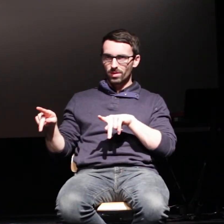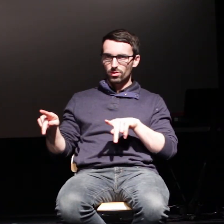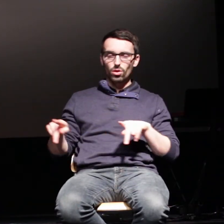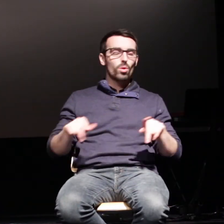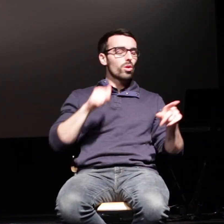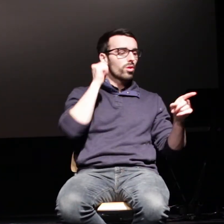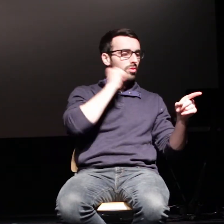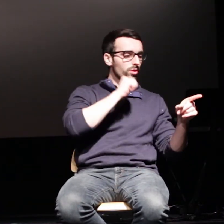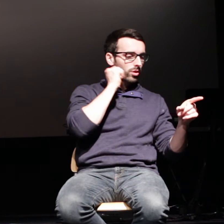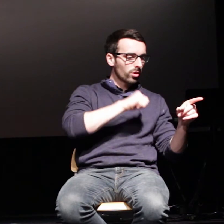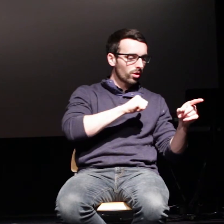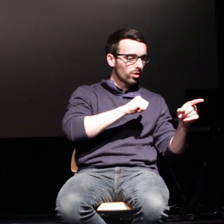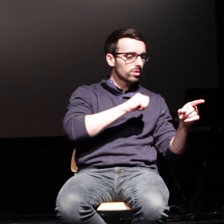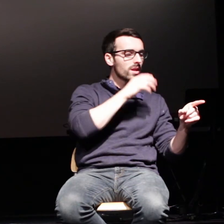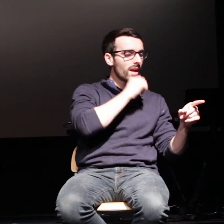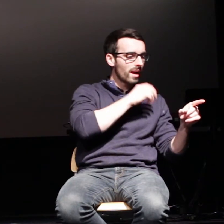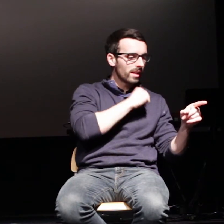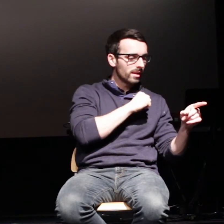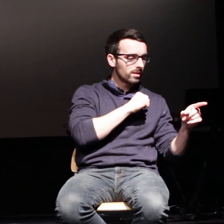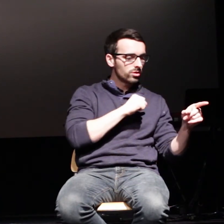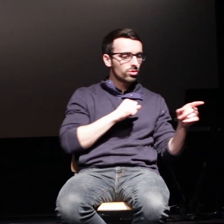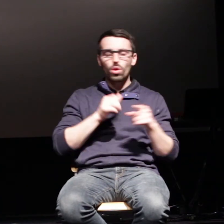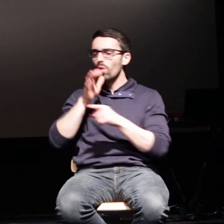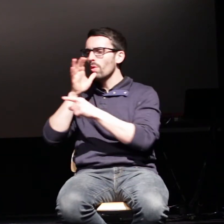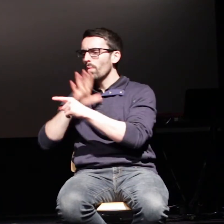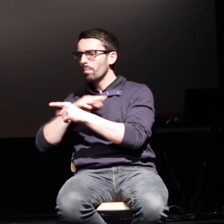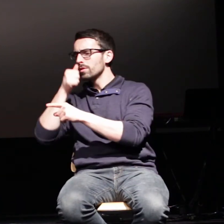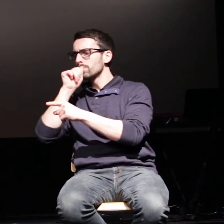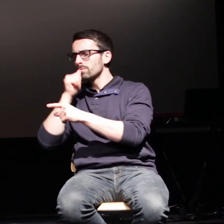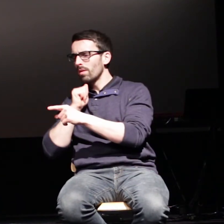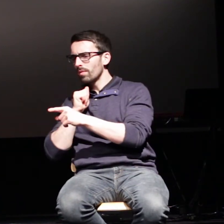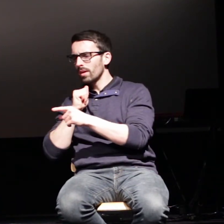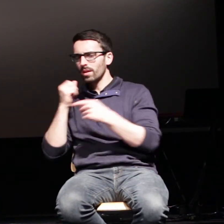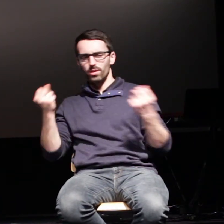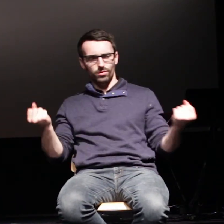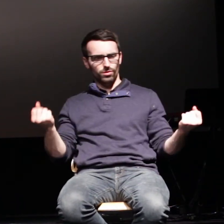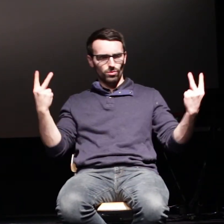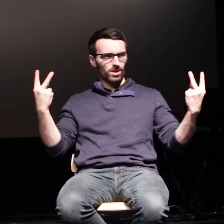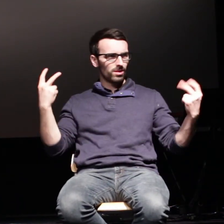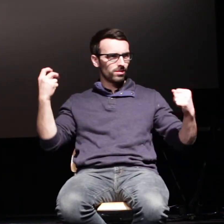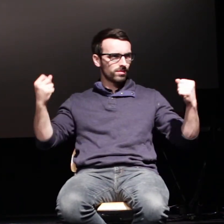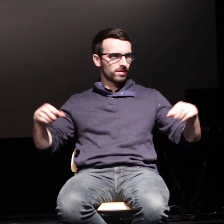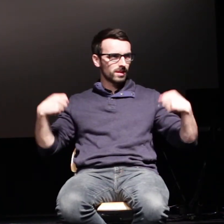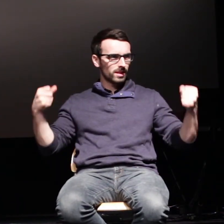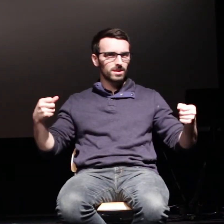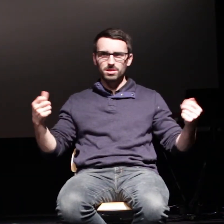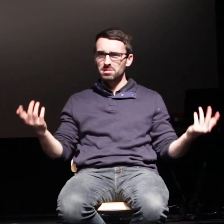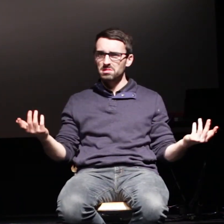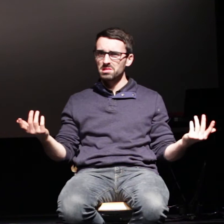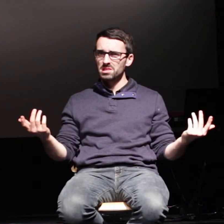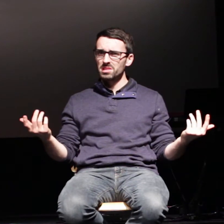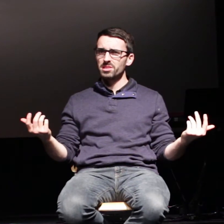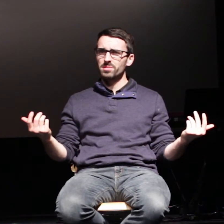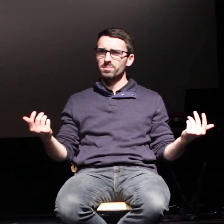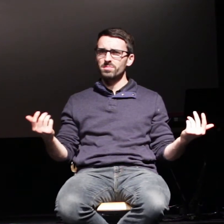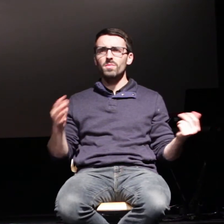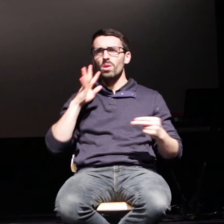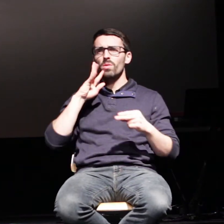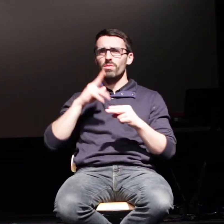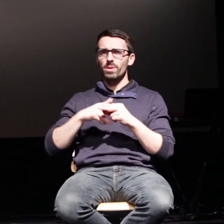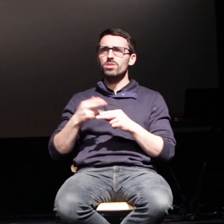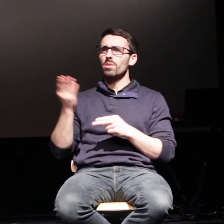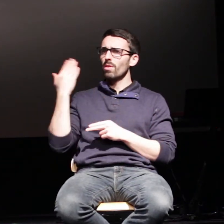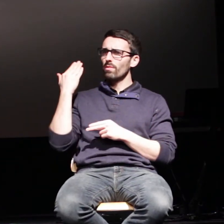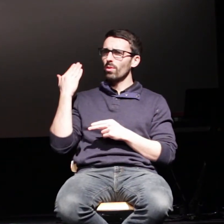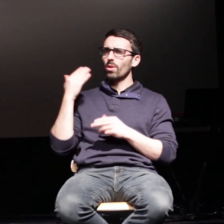alive is the same amount of time this woman has been suffering from this bleeding, 12 years. We've said this before. Whenever